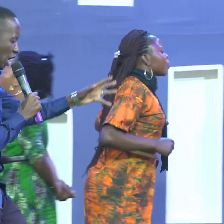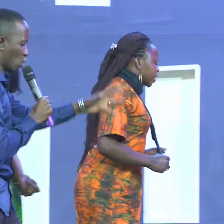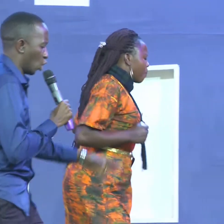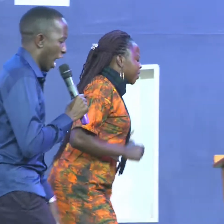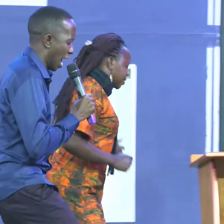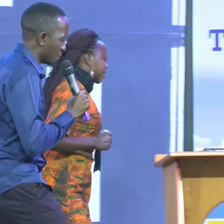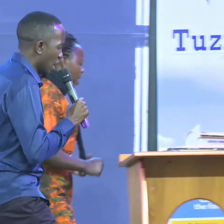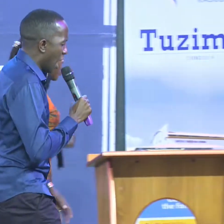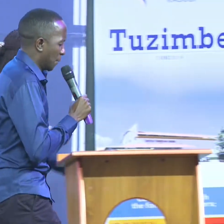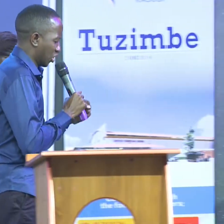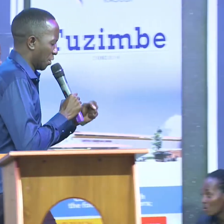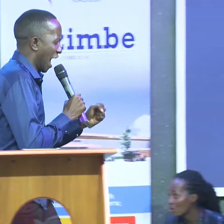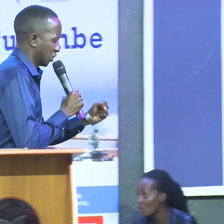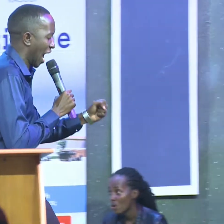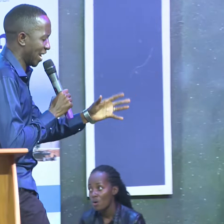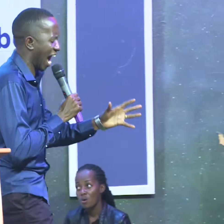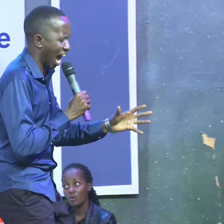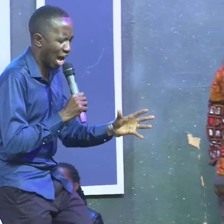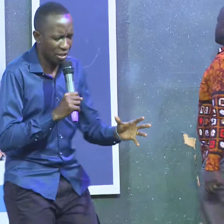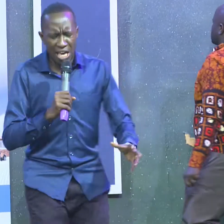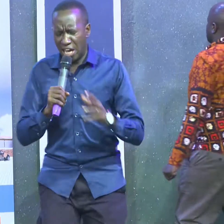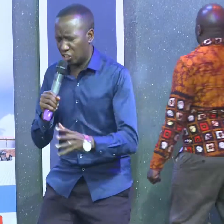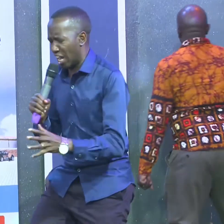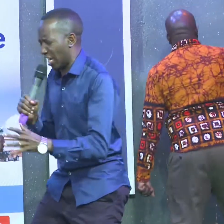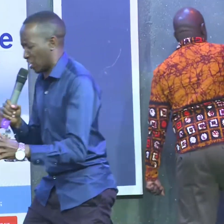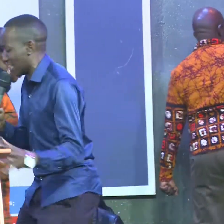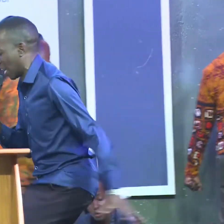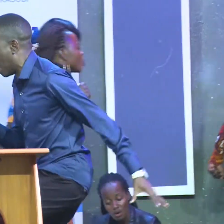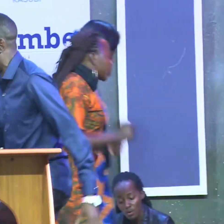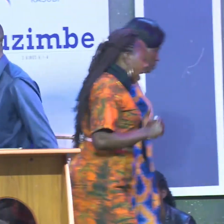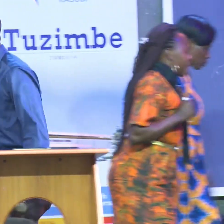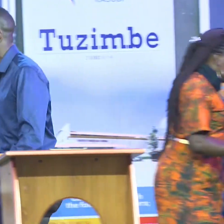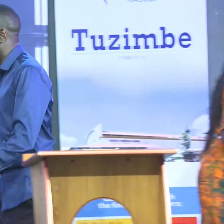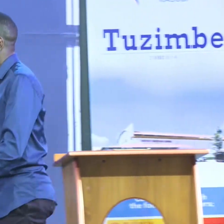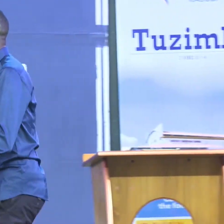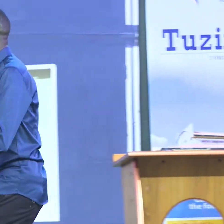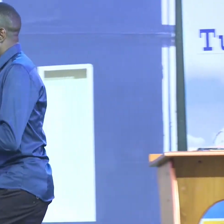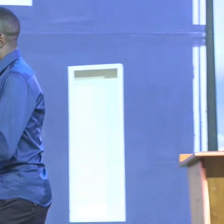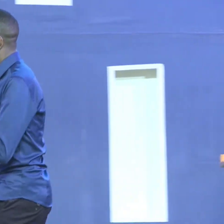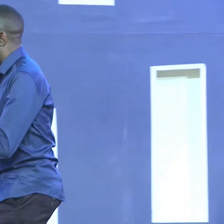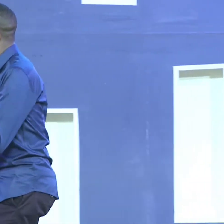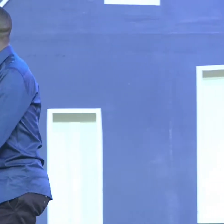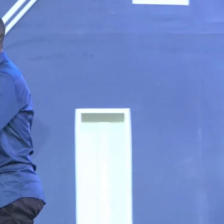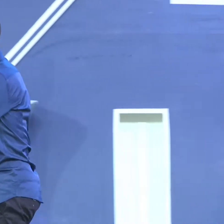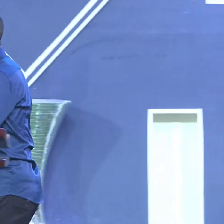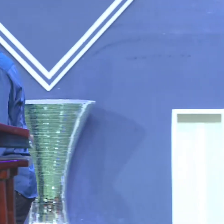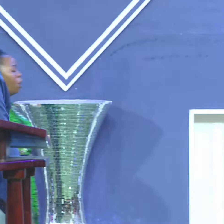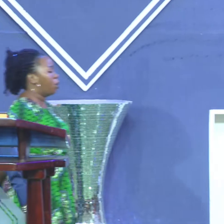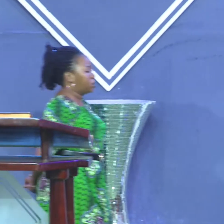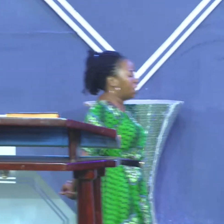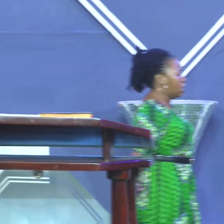amakomera g'eggula beziba ntaana entaana zaasama entaana